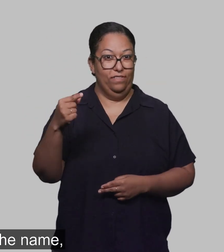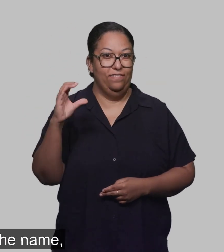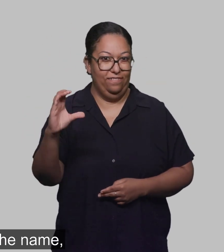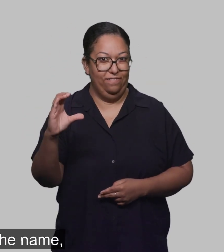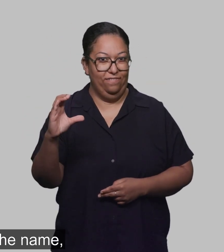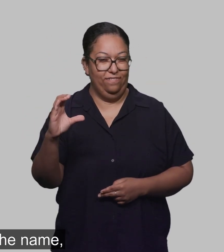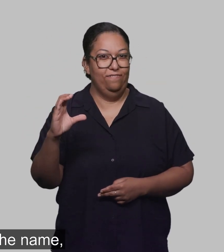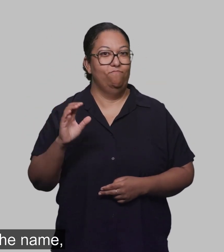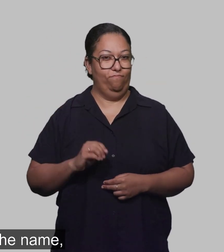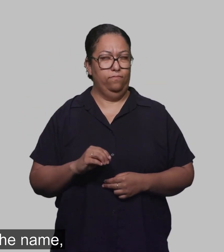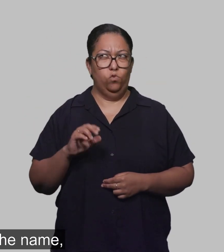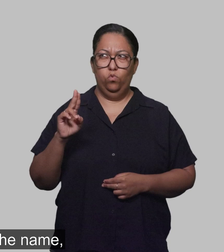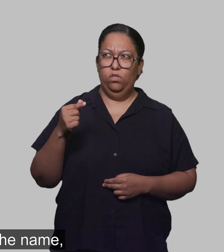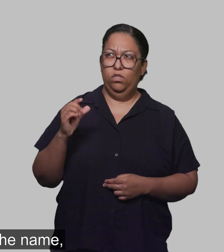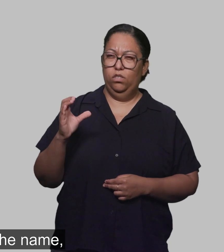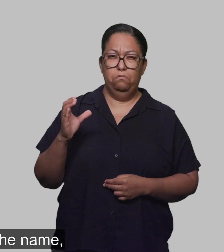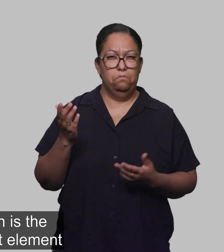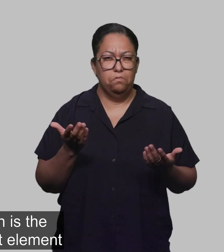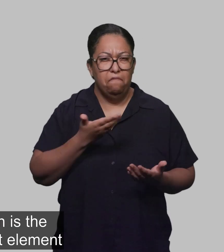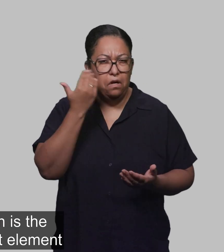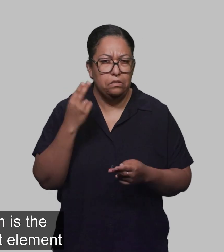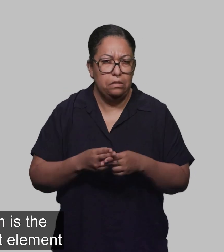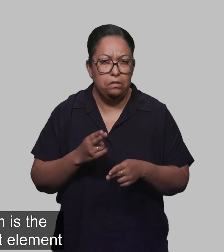UGC, I forgot the name,